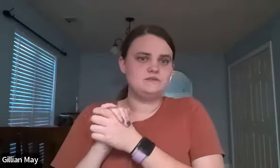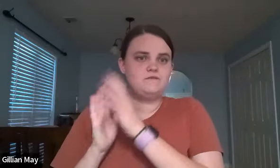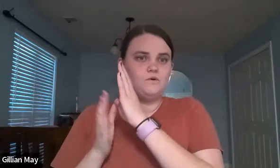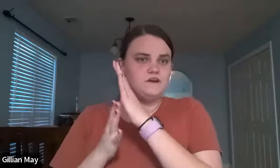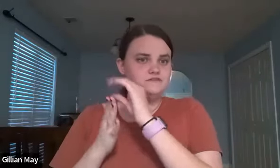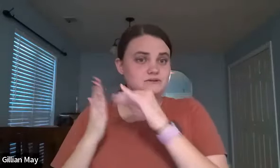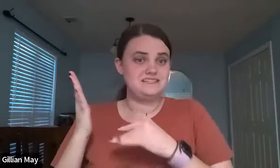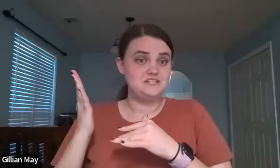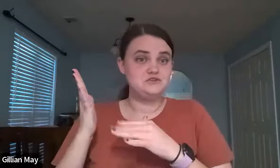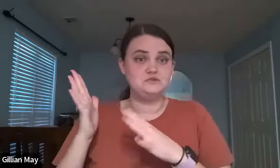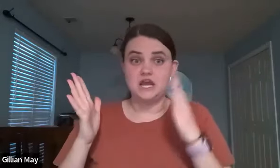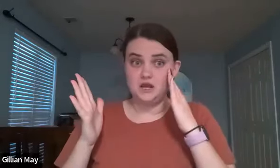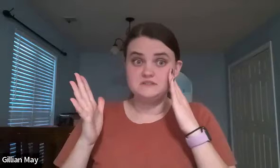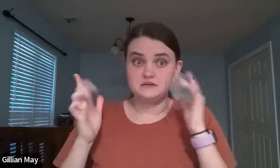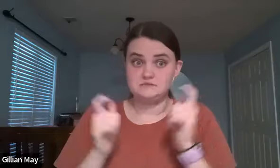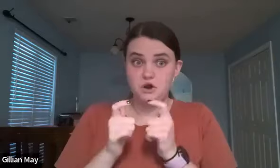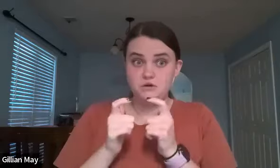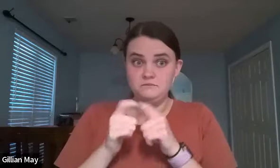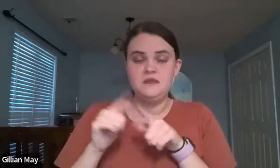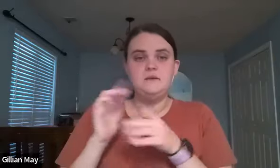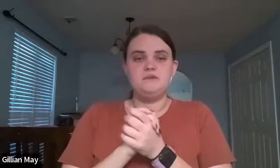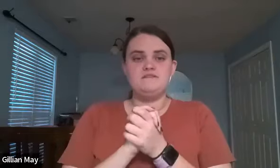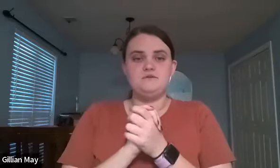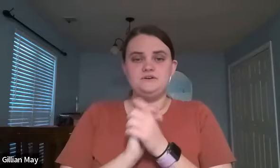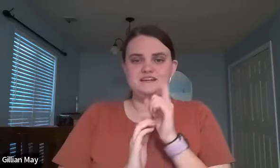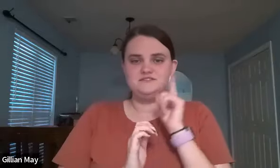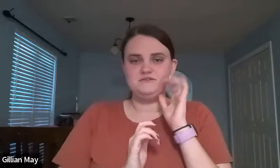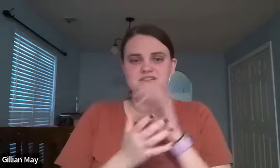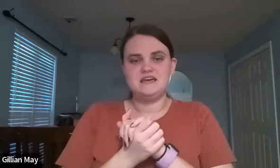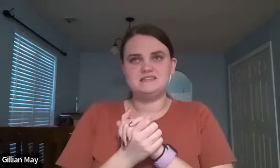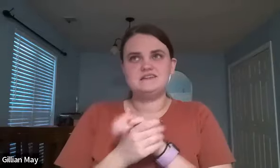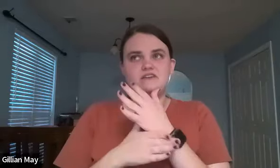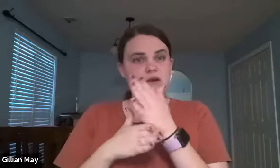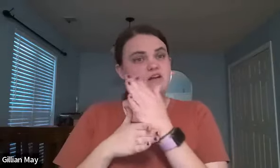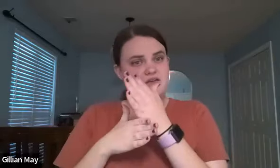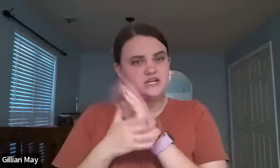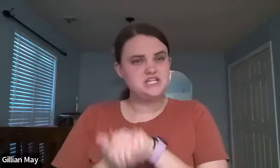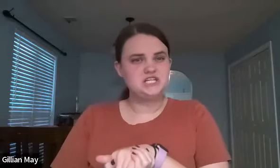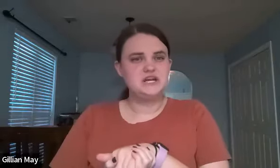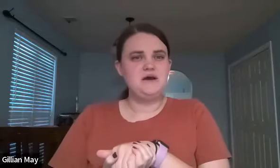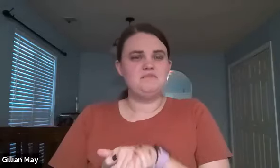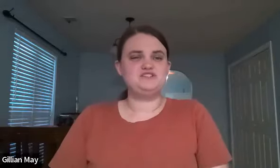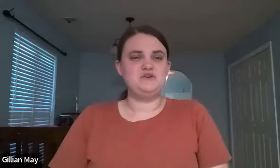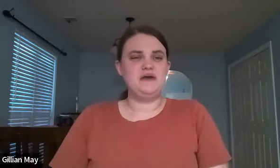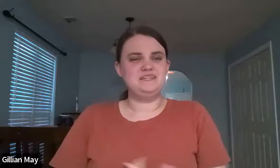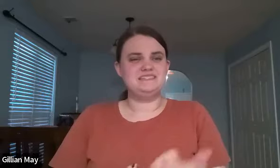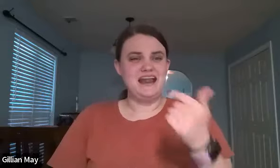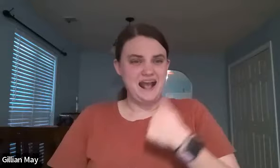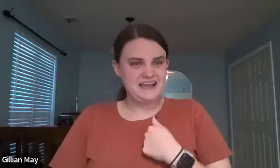about 4 or 5 students each, which I know sounds small, but for deaf students, that's kind of about average. But so that means that I